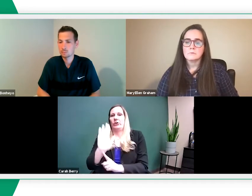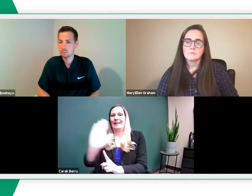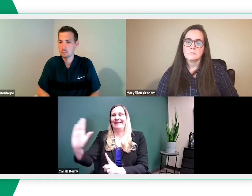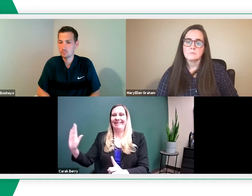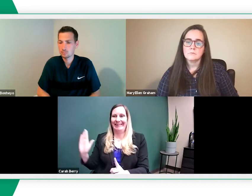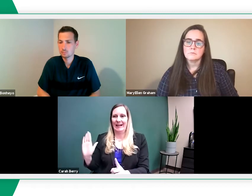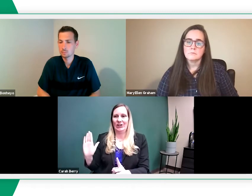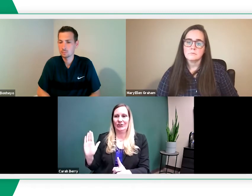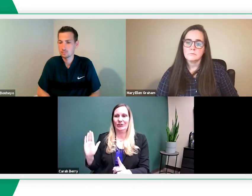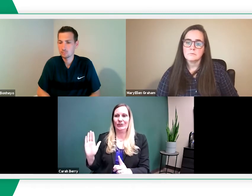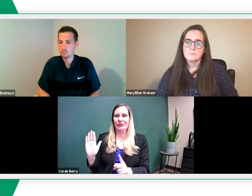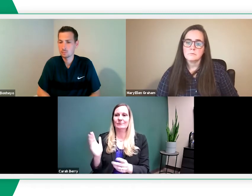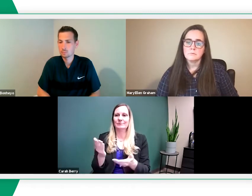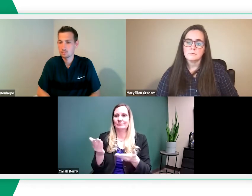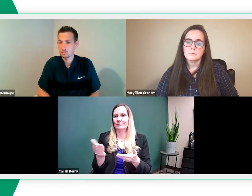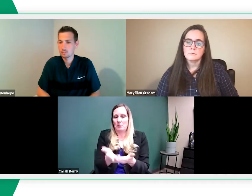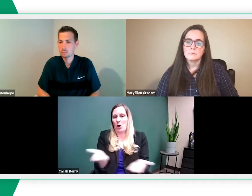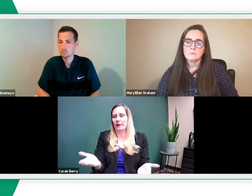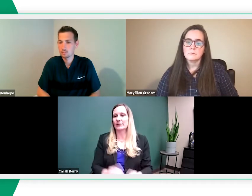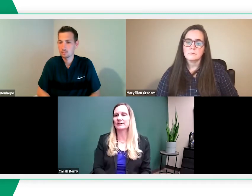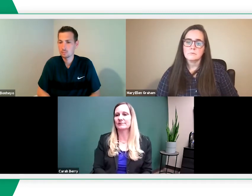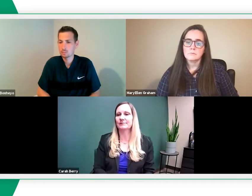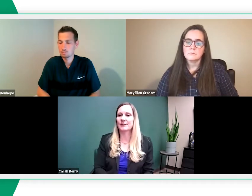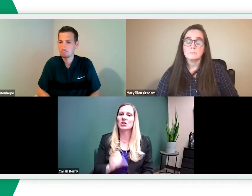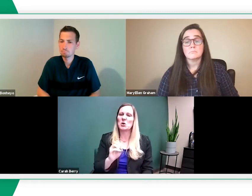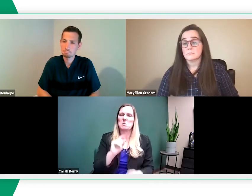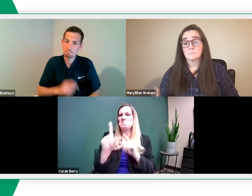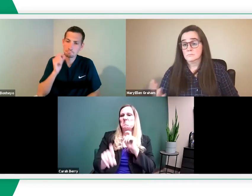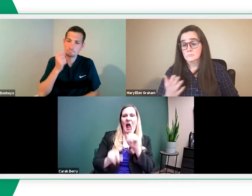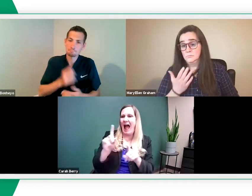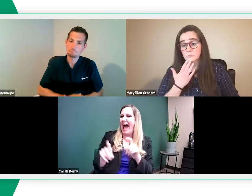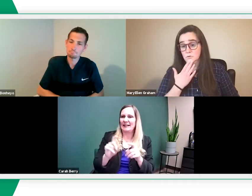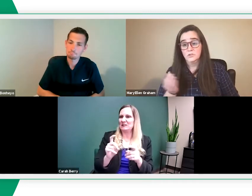house of services of others people's products.